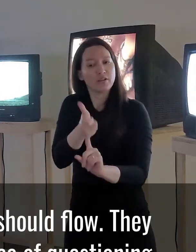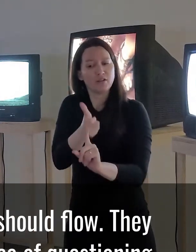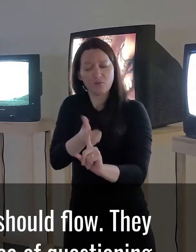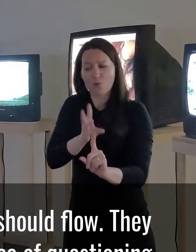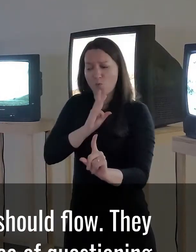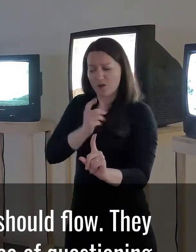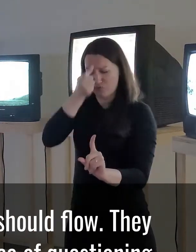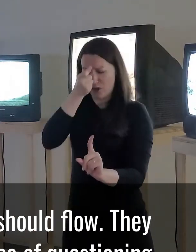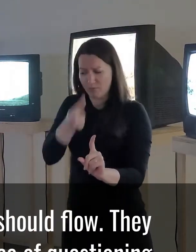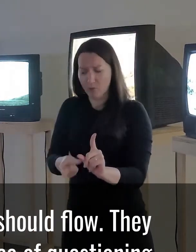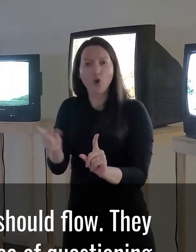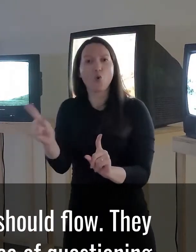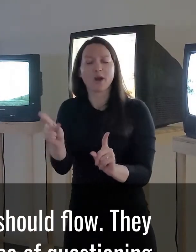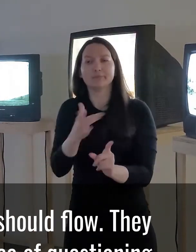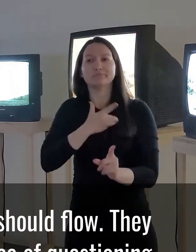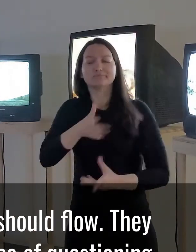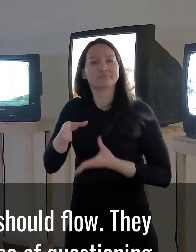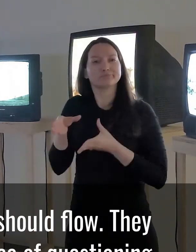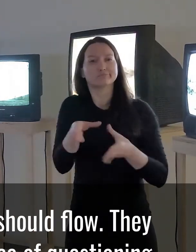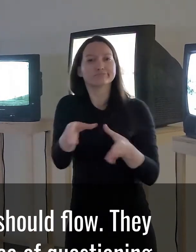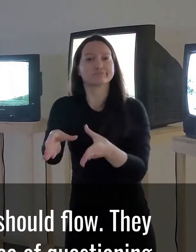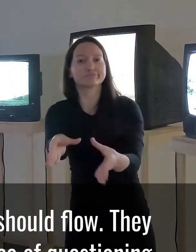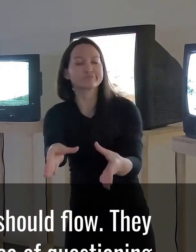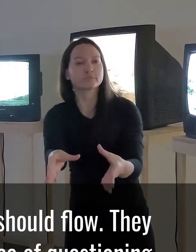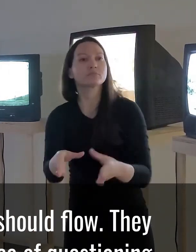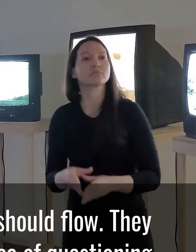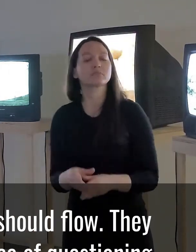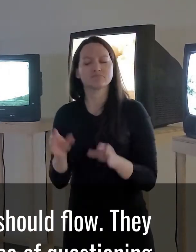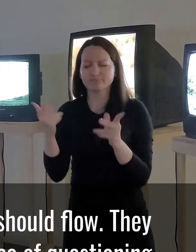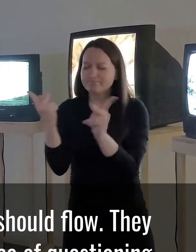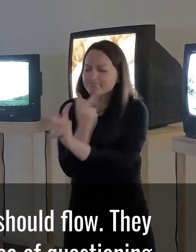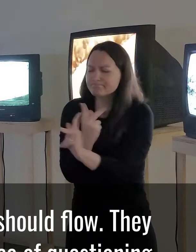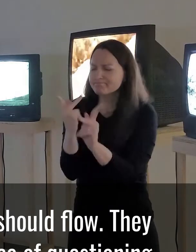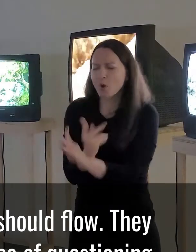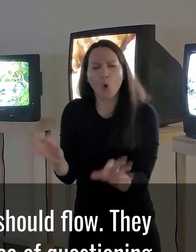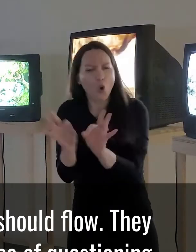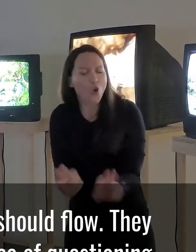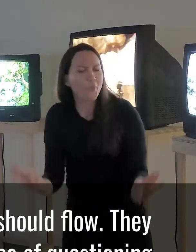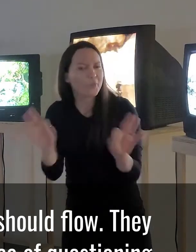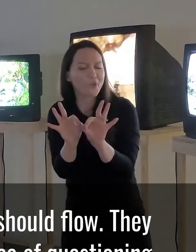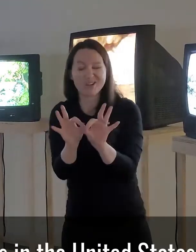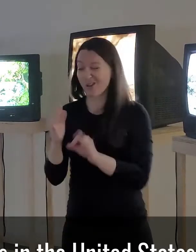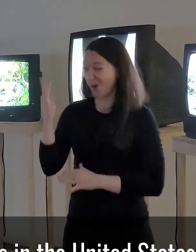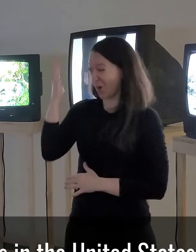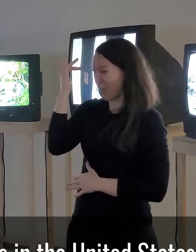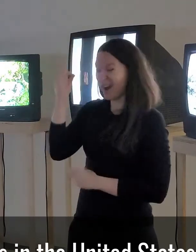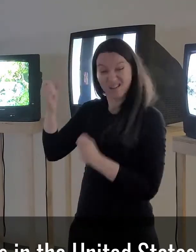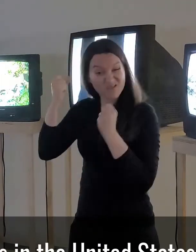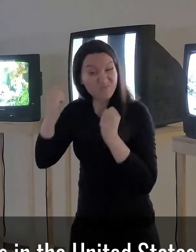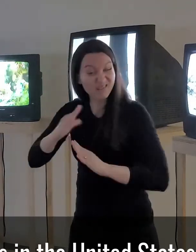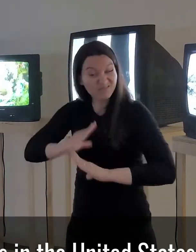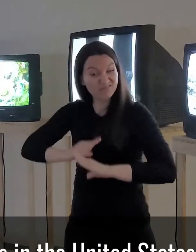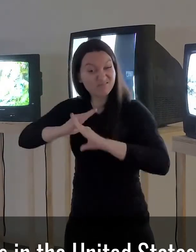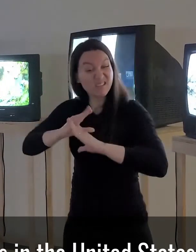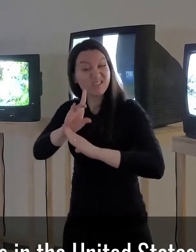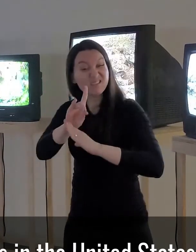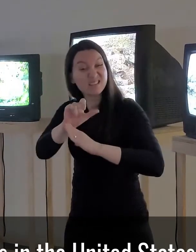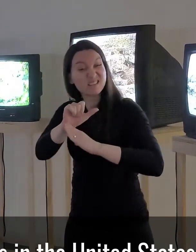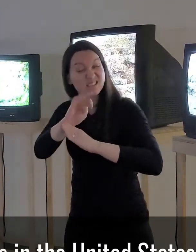flow. They explore the importance of questioning why we have so many dams in the